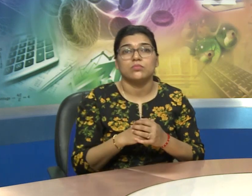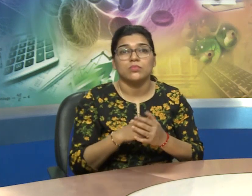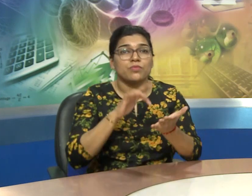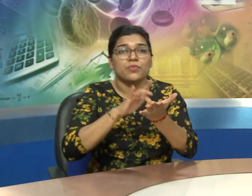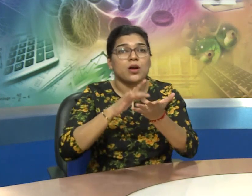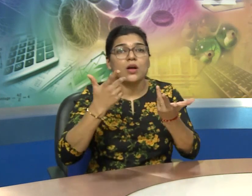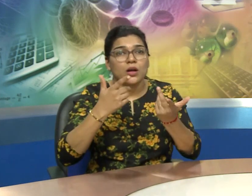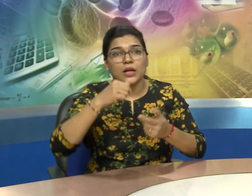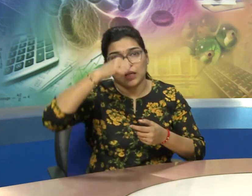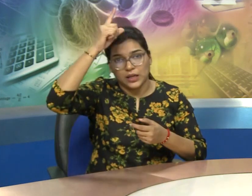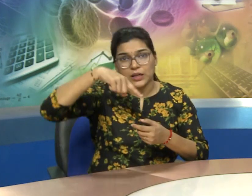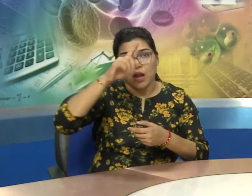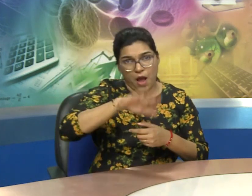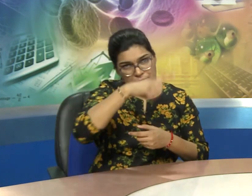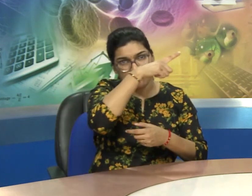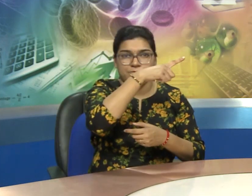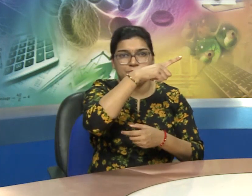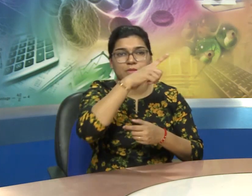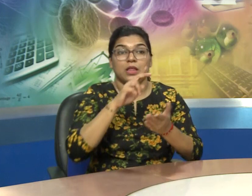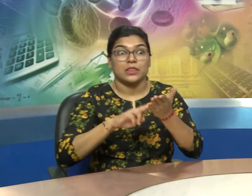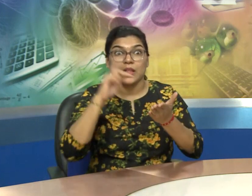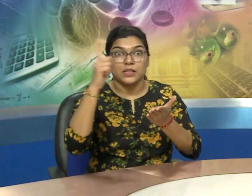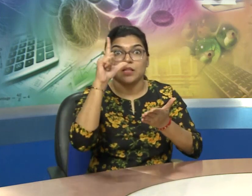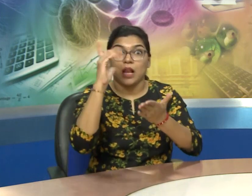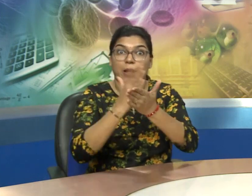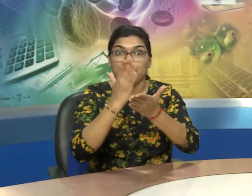The first example is of the National Library of India.